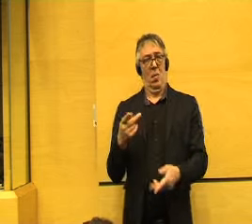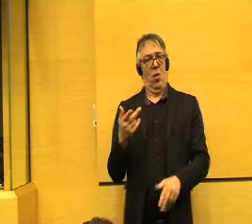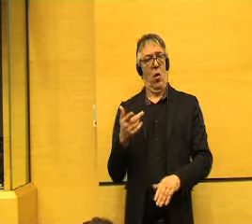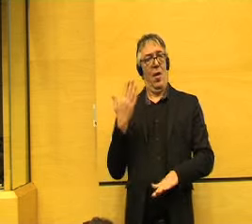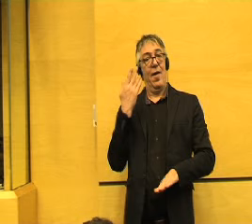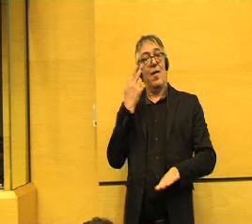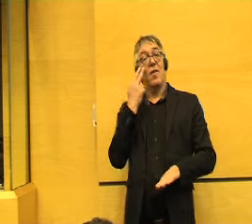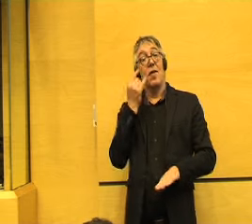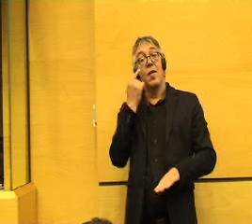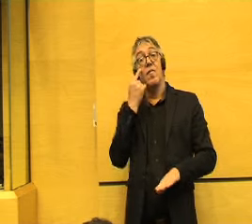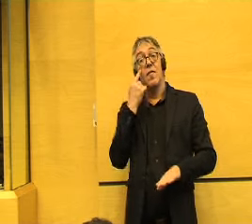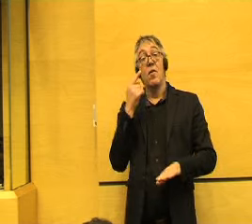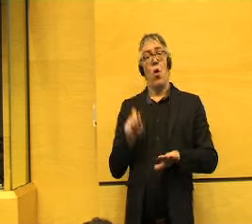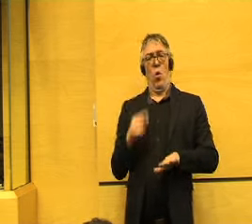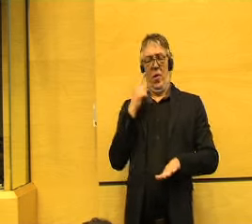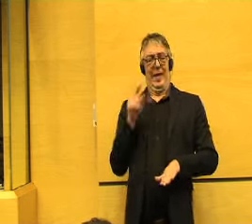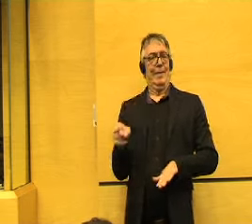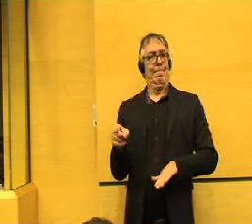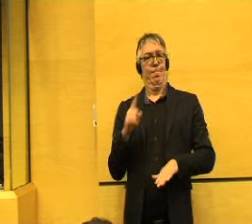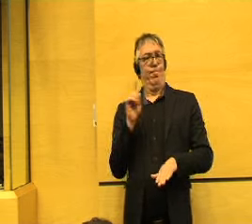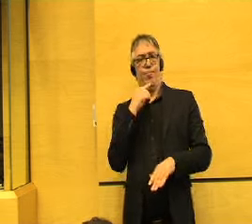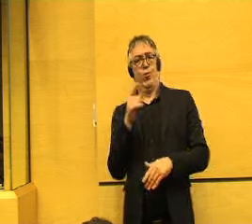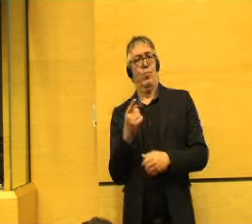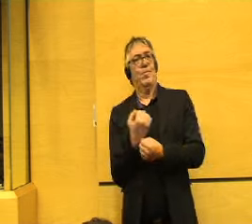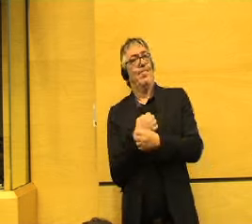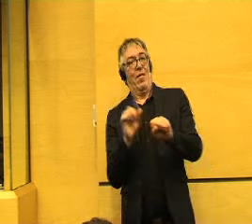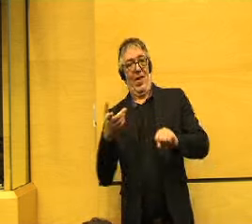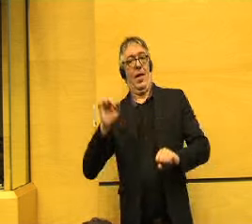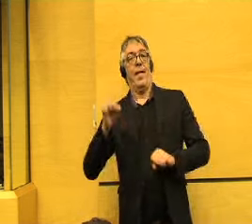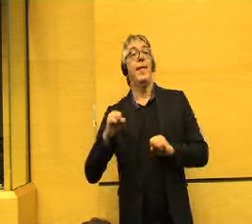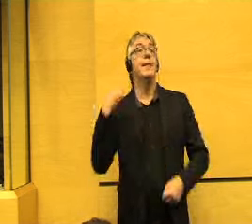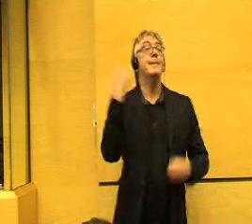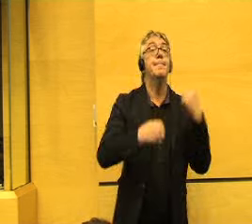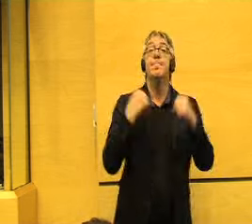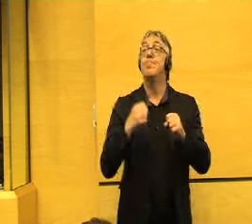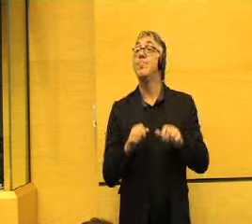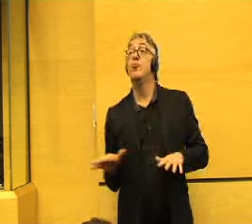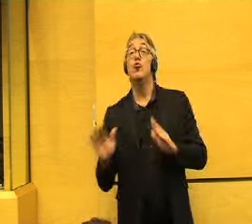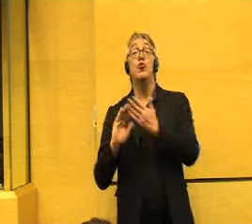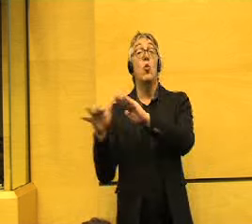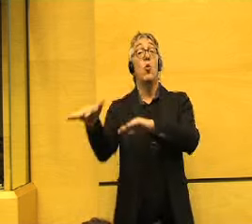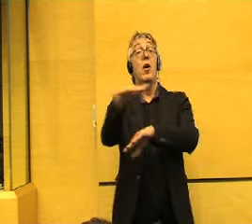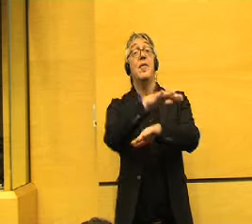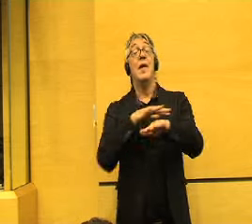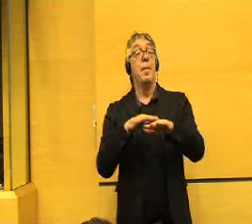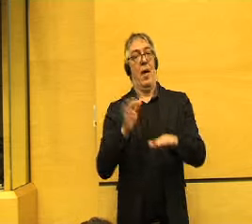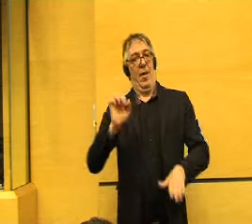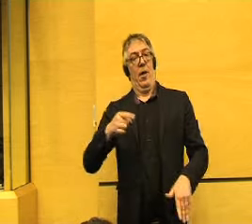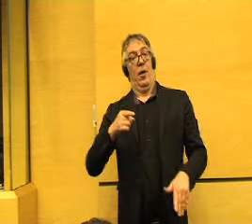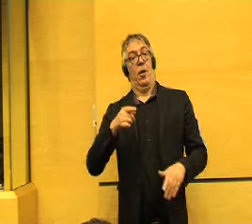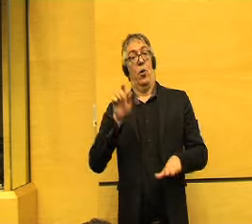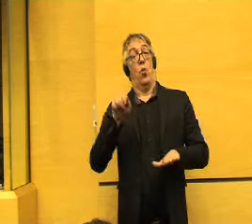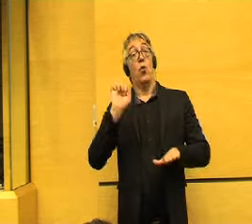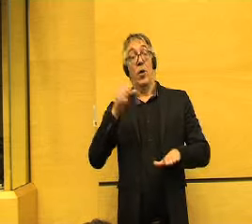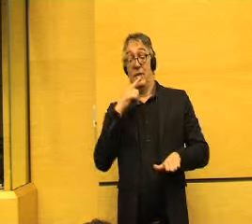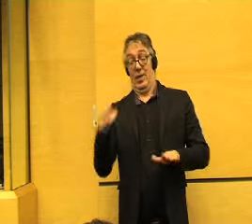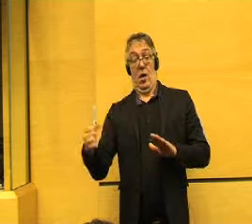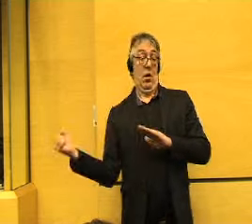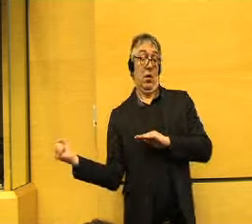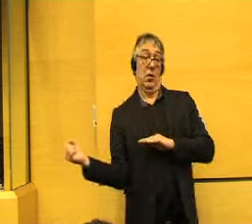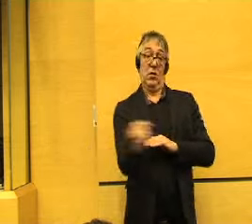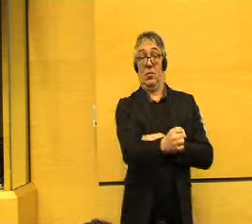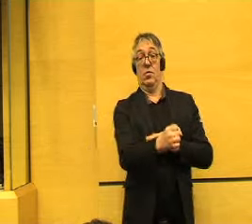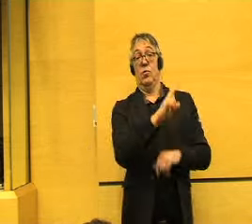person to a hospital. This order may, however, be revoked at any time by the